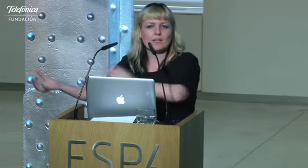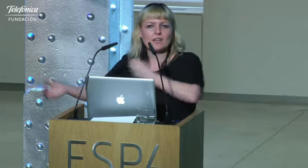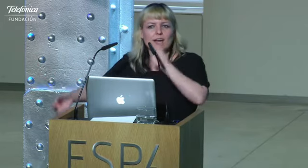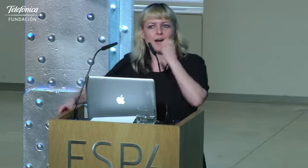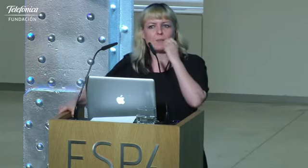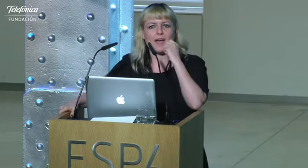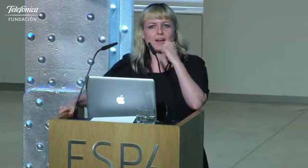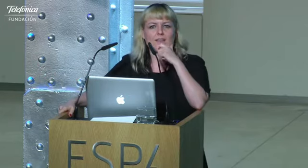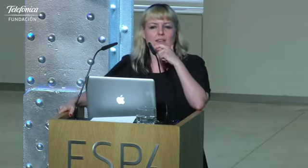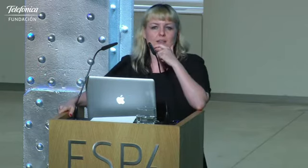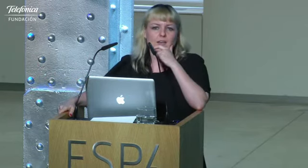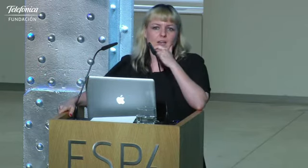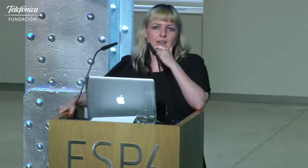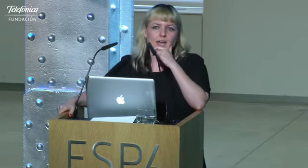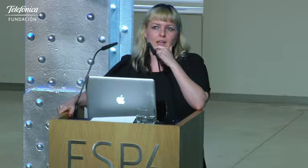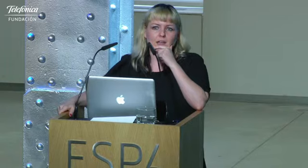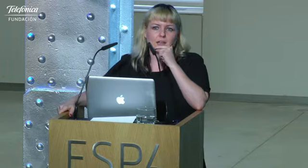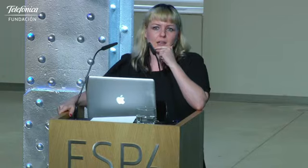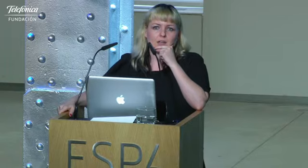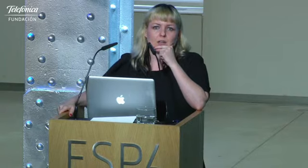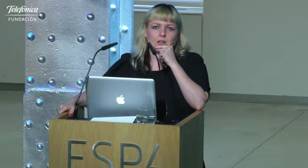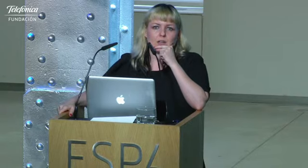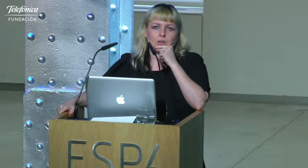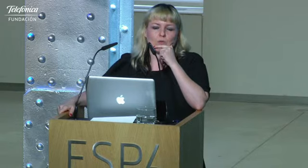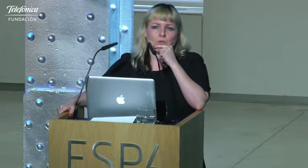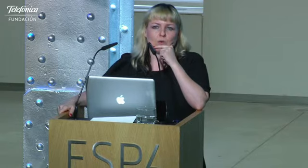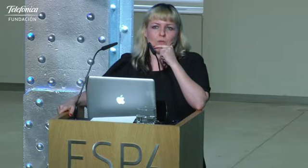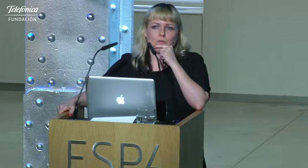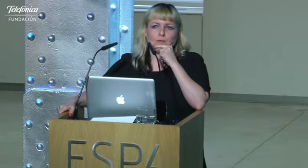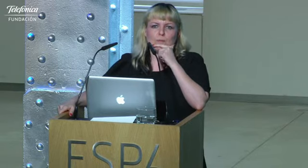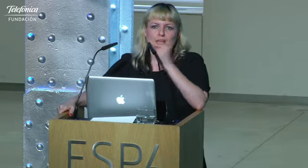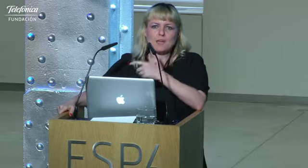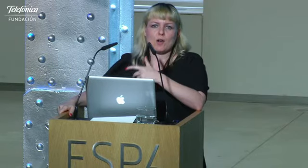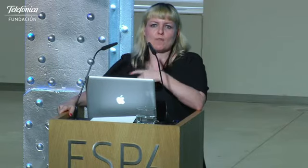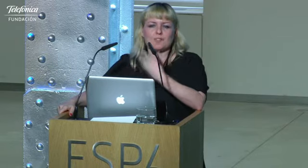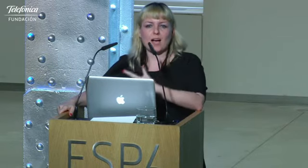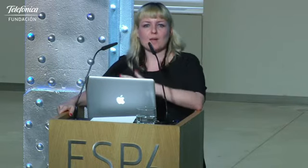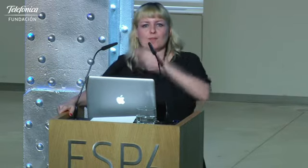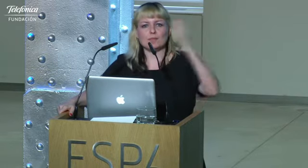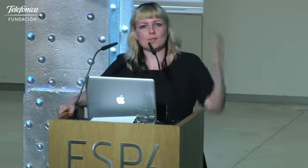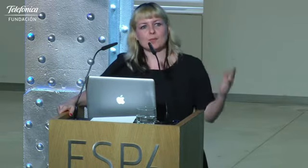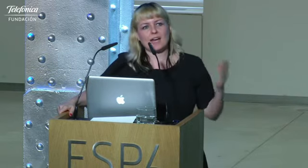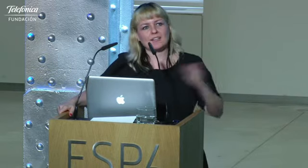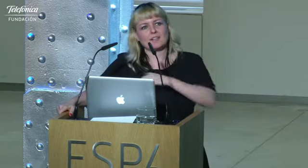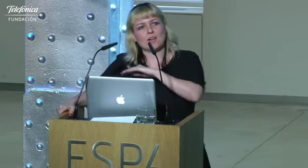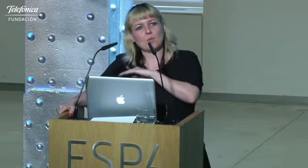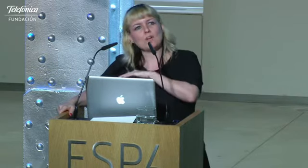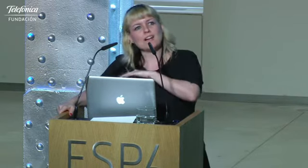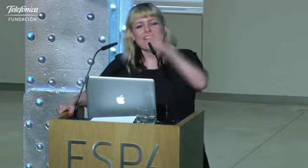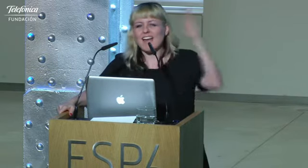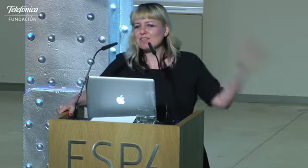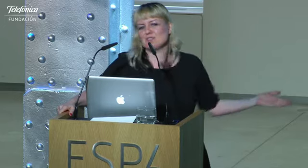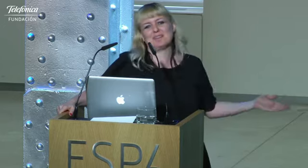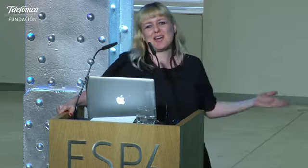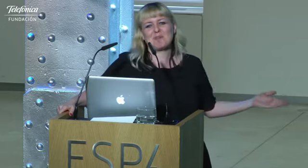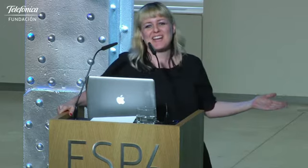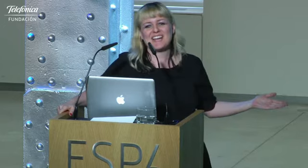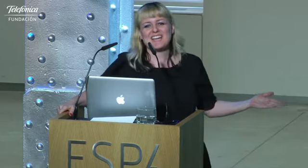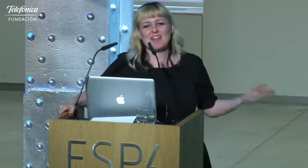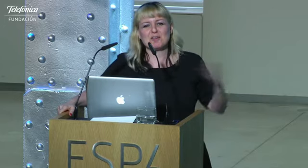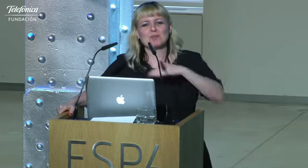output. And I think that, you know, for me, over time, I've been looking back and it's like, well, I didn't have to do it